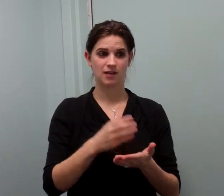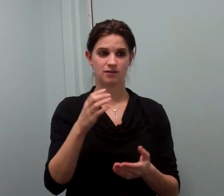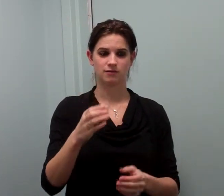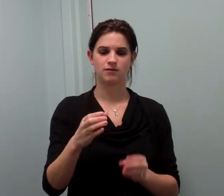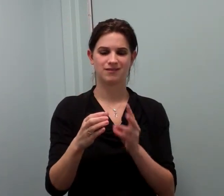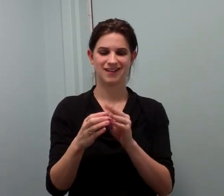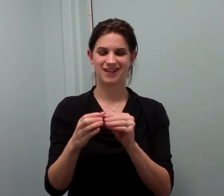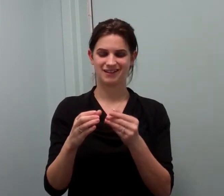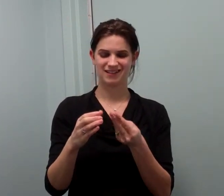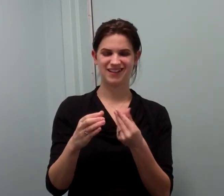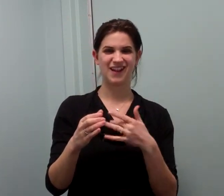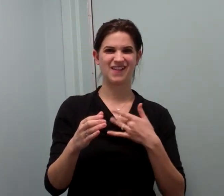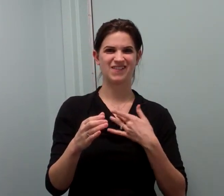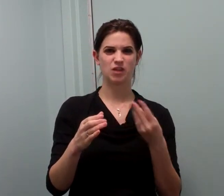of it. Why does this have water on the outside of the Pepsi?